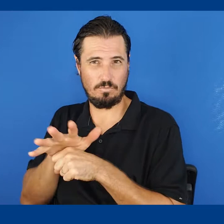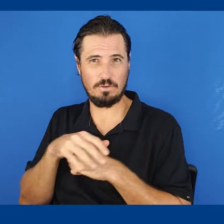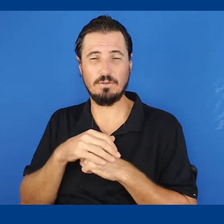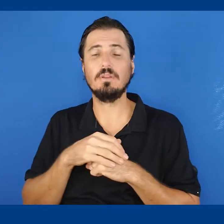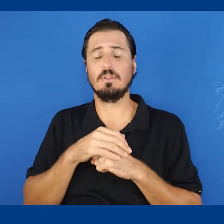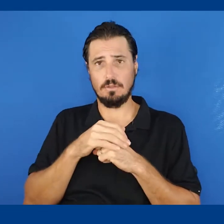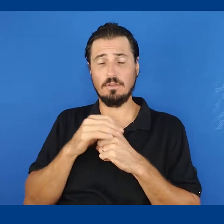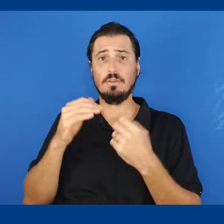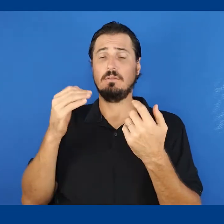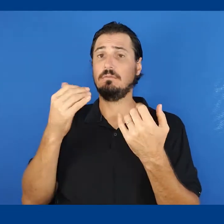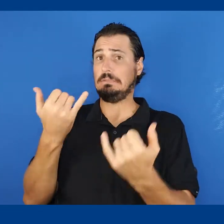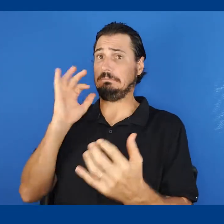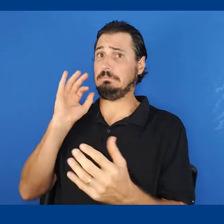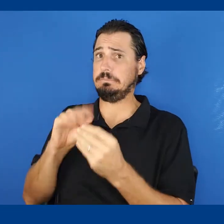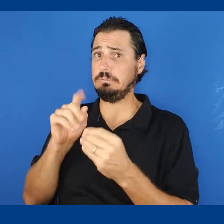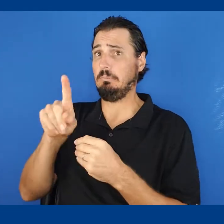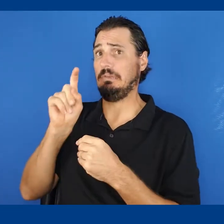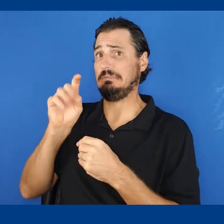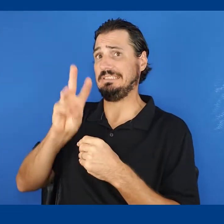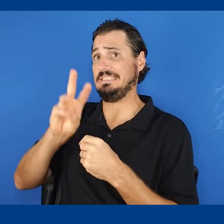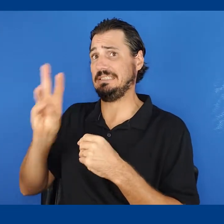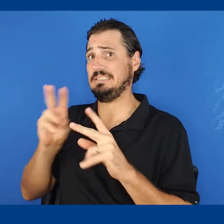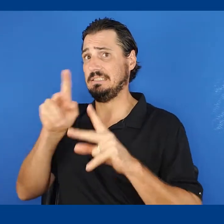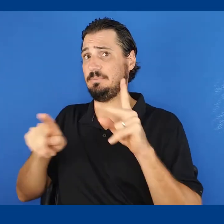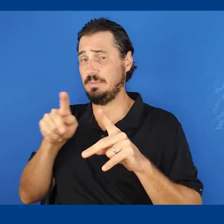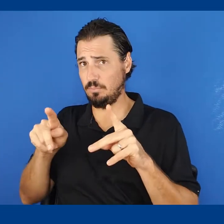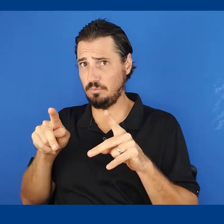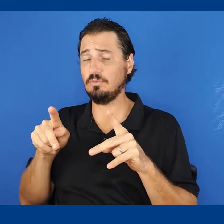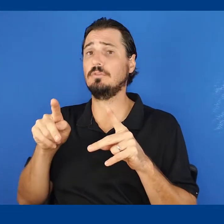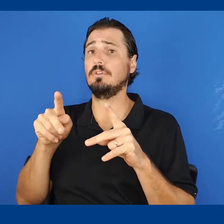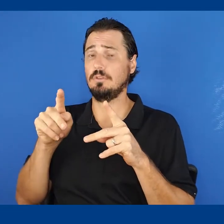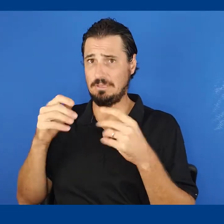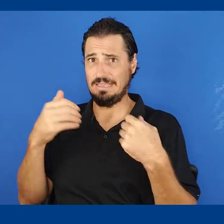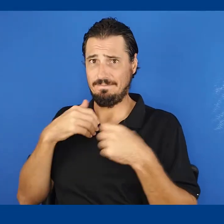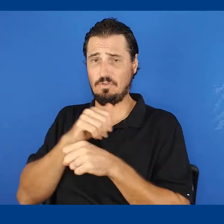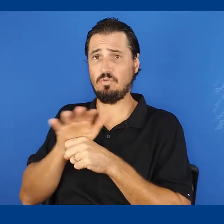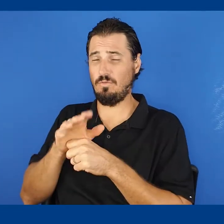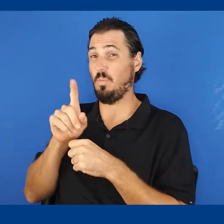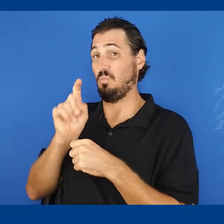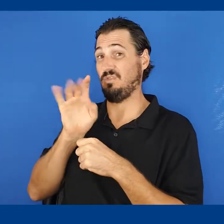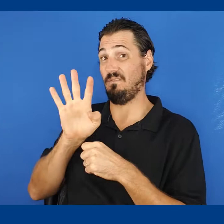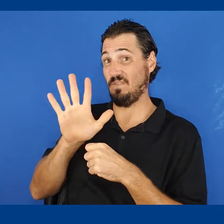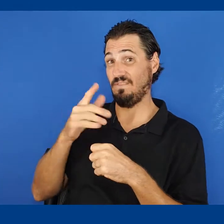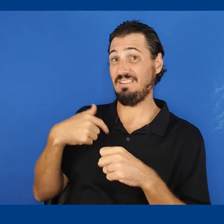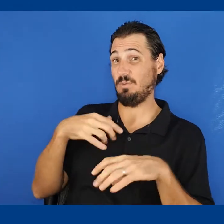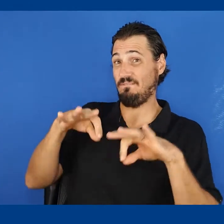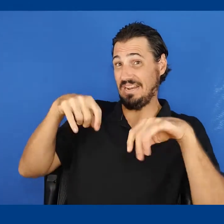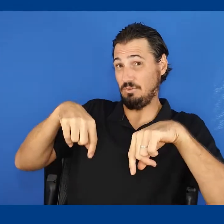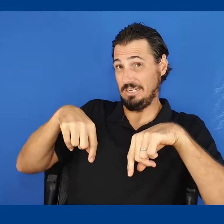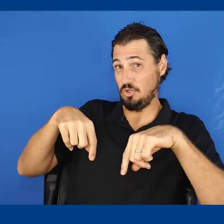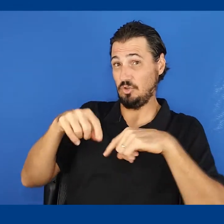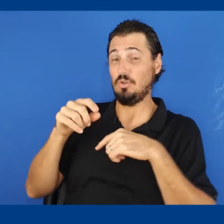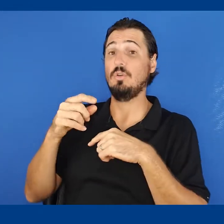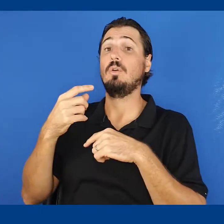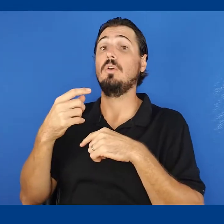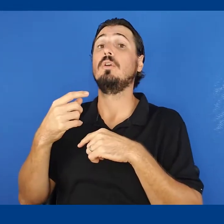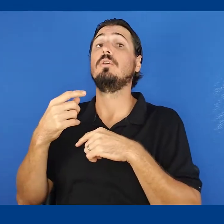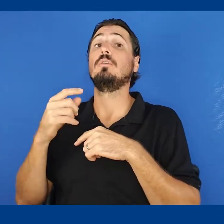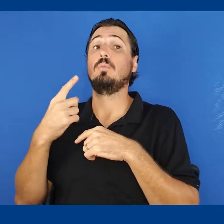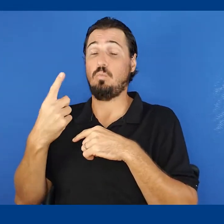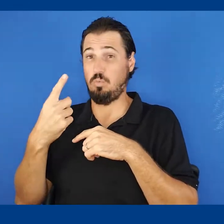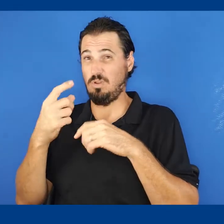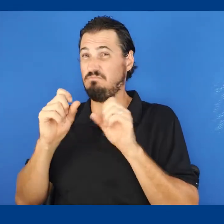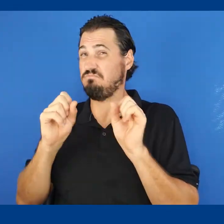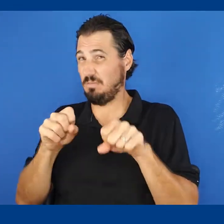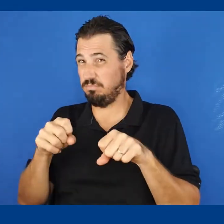case count is now 166, including 145 confirmed locally, 1 probable, and 20